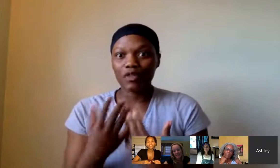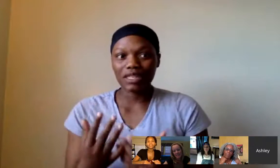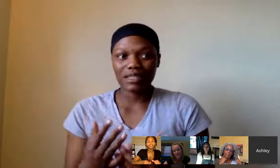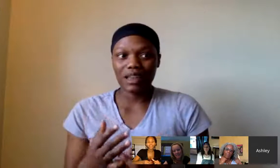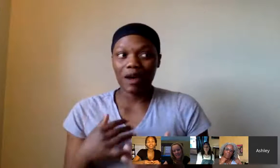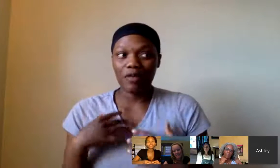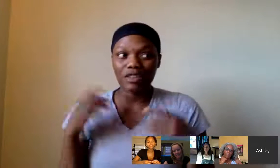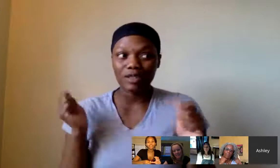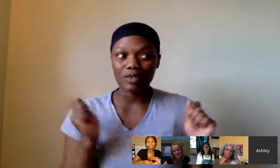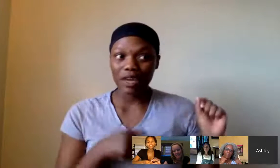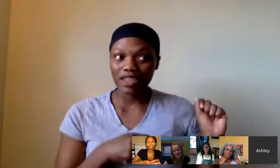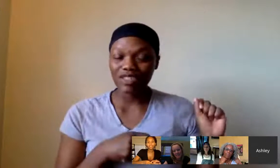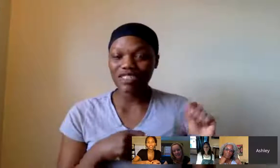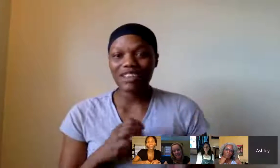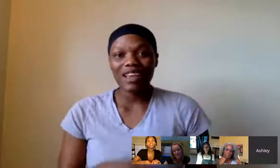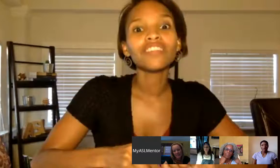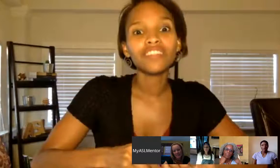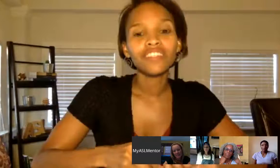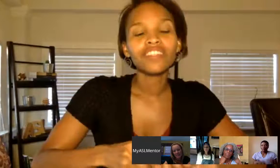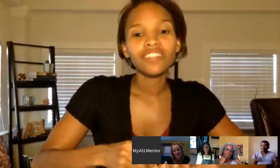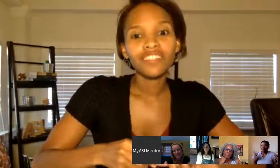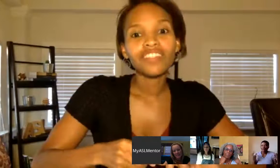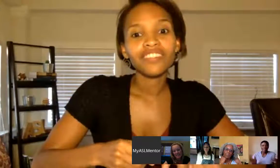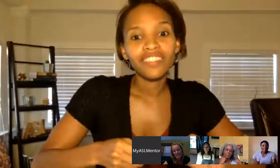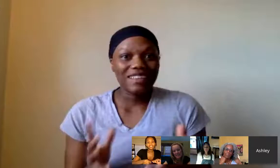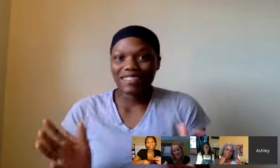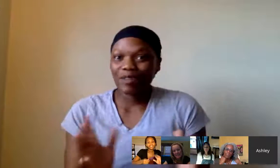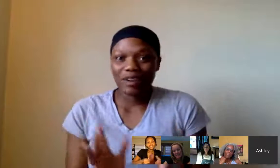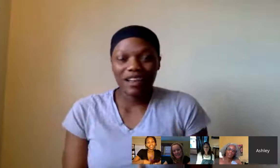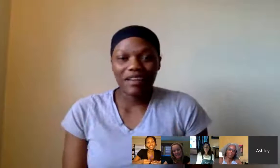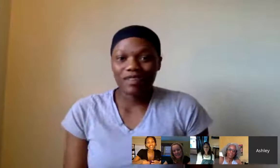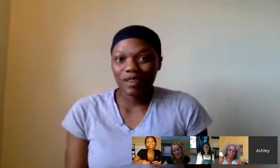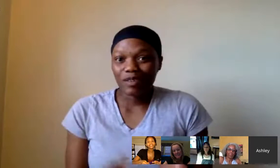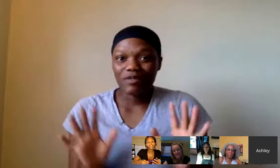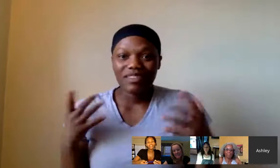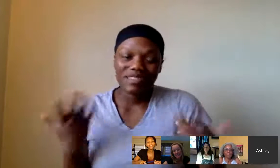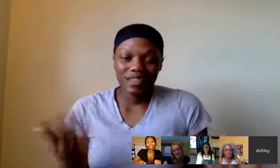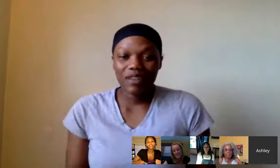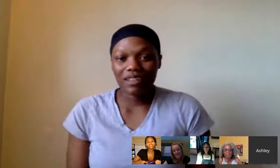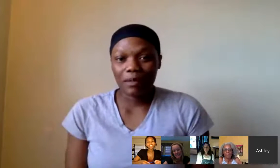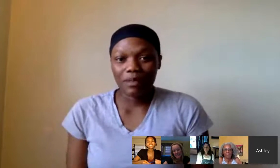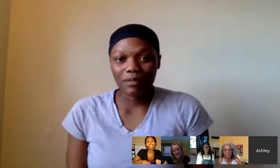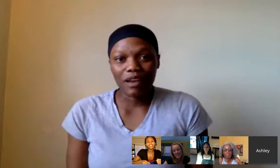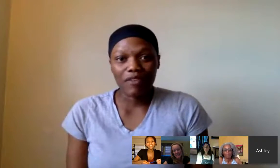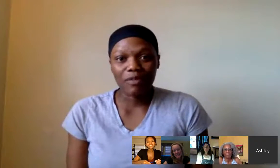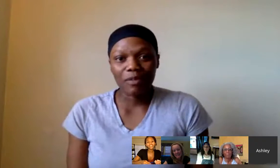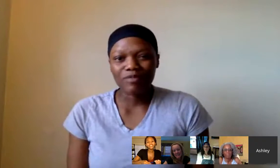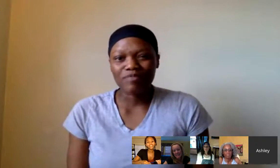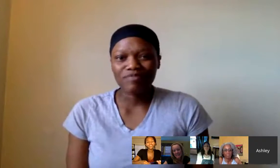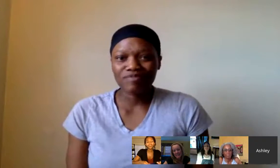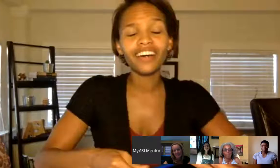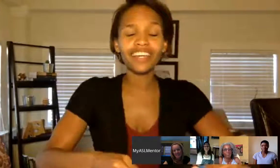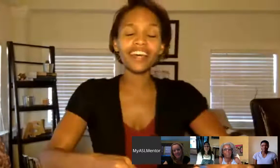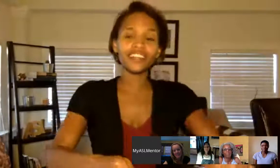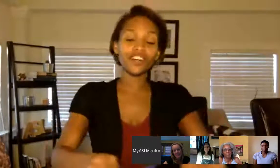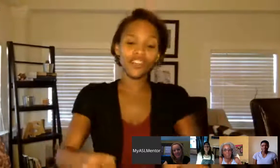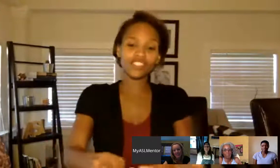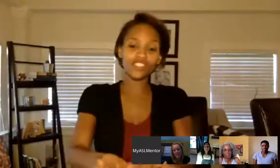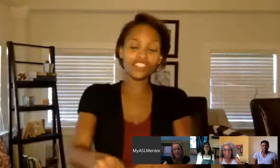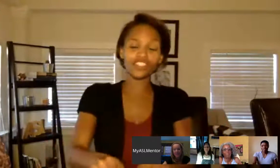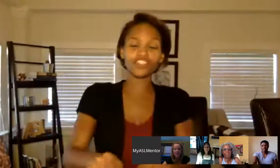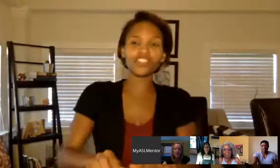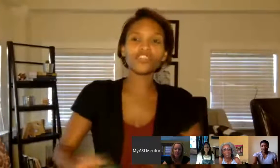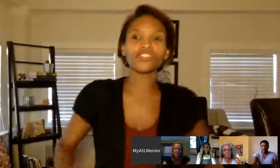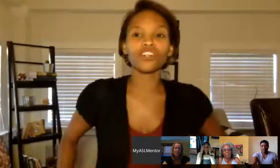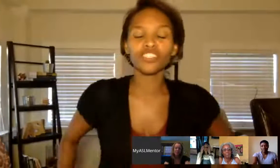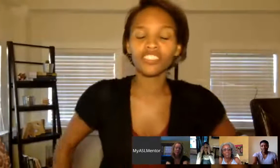to voice it. I wanted to switch, but it just didn't work out. So stuff like that makes me uncomfortable. Yeah, no,